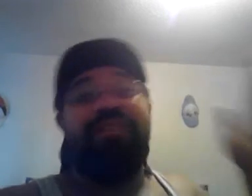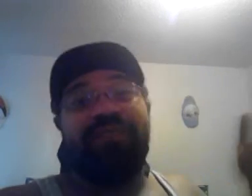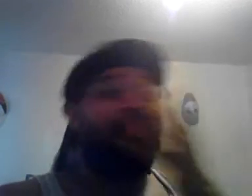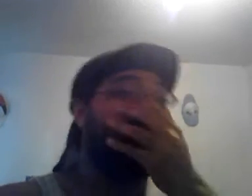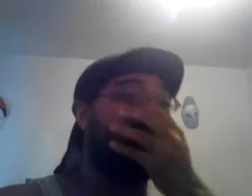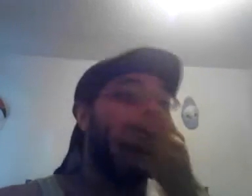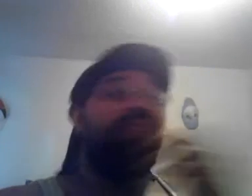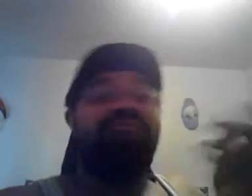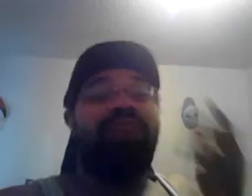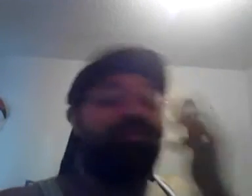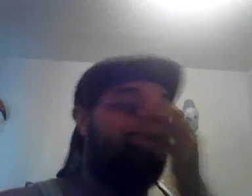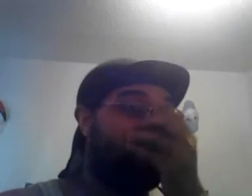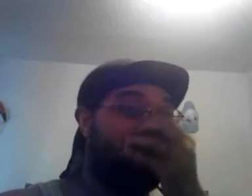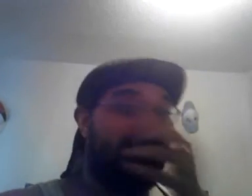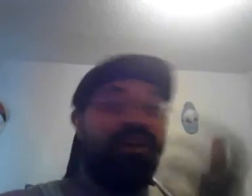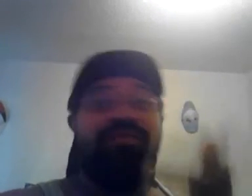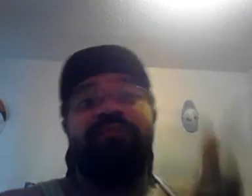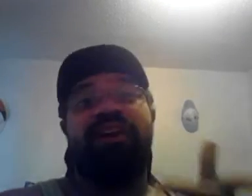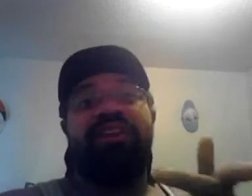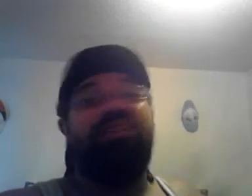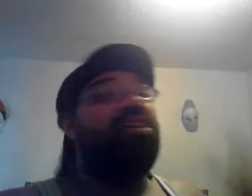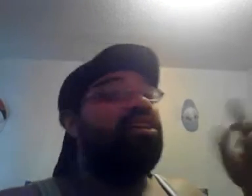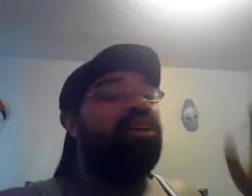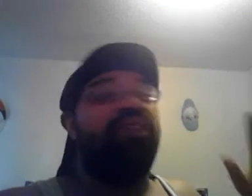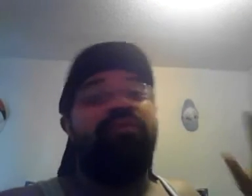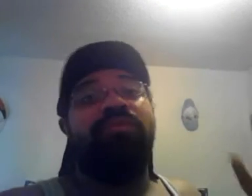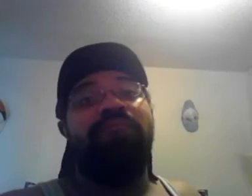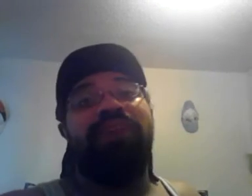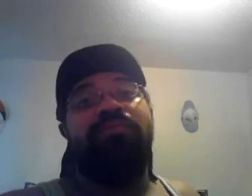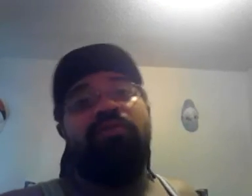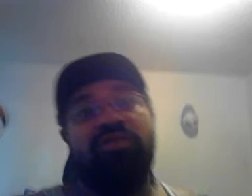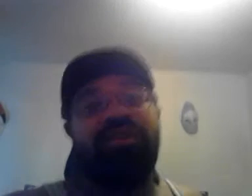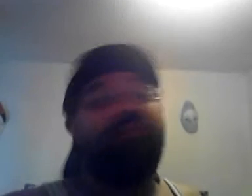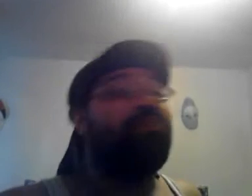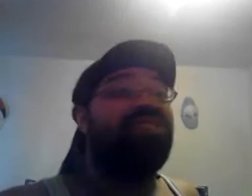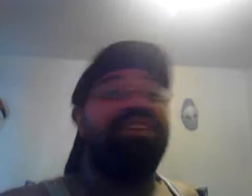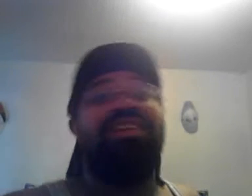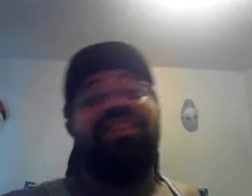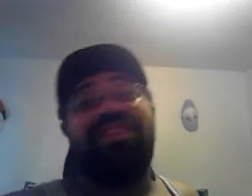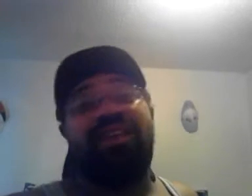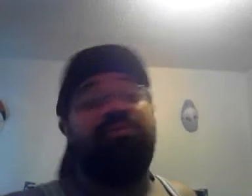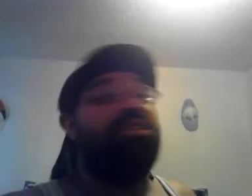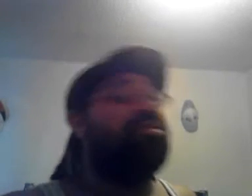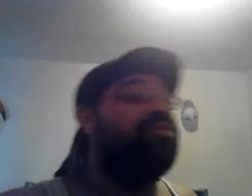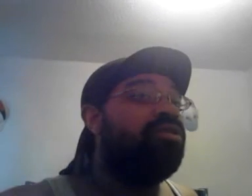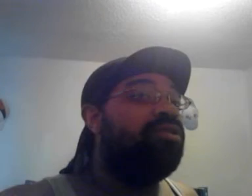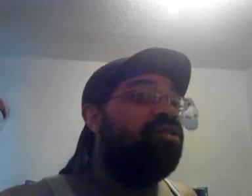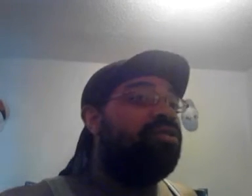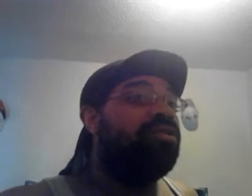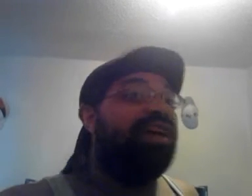father. That's what I try to get. My mother and my father come from the baby boomers, from the 60s and 70s. And then